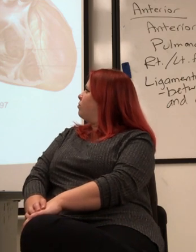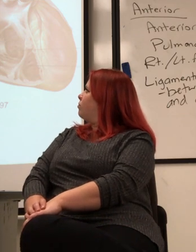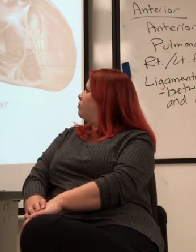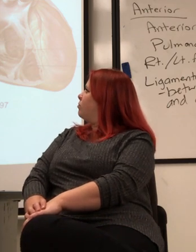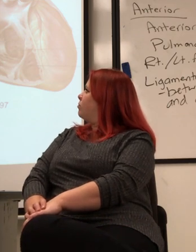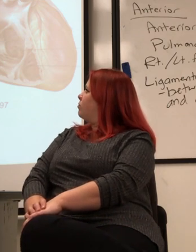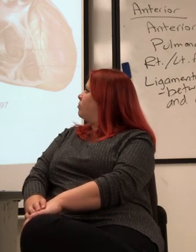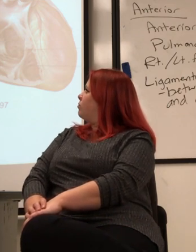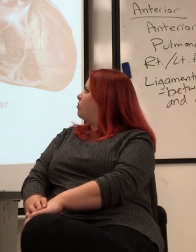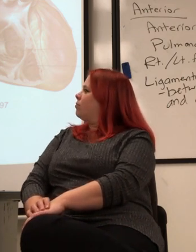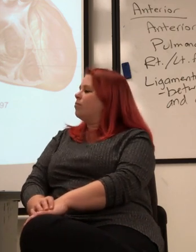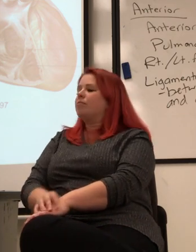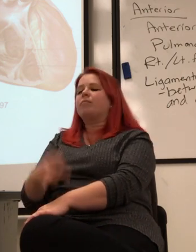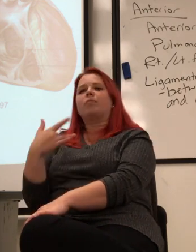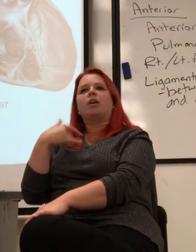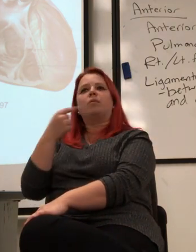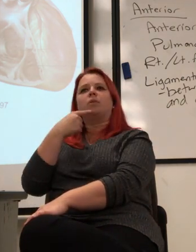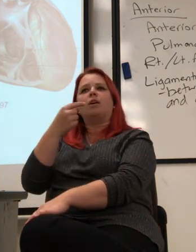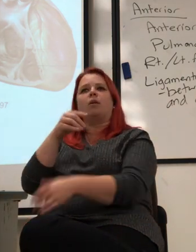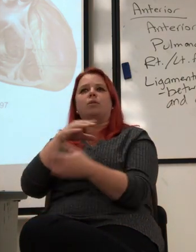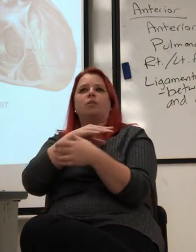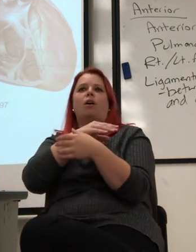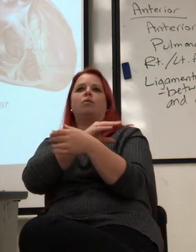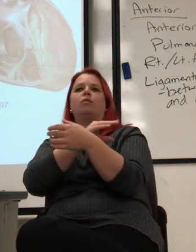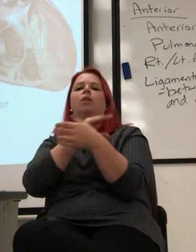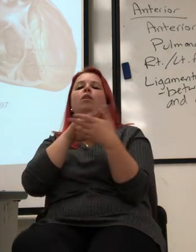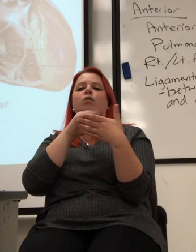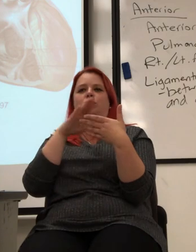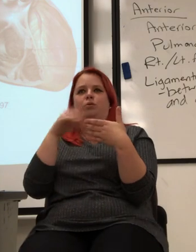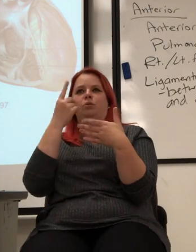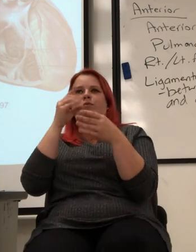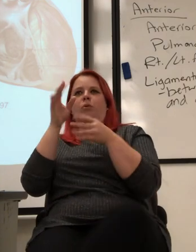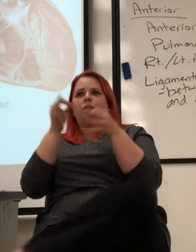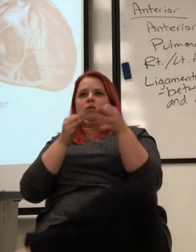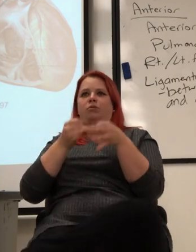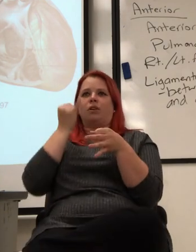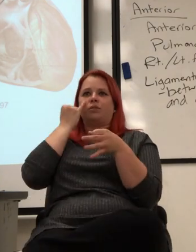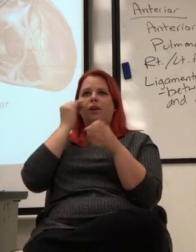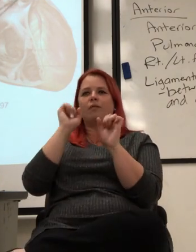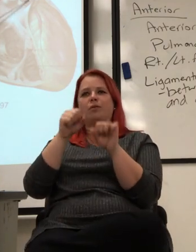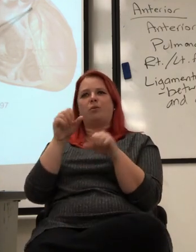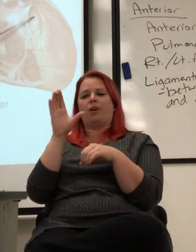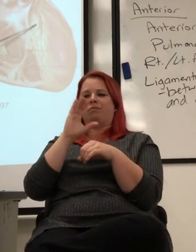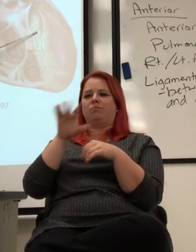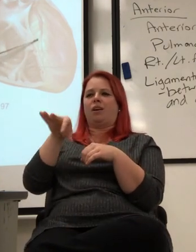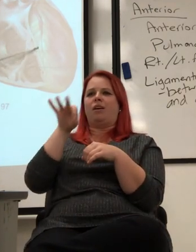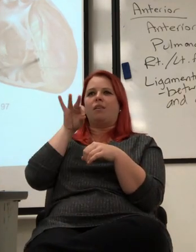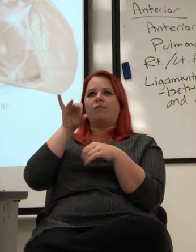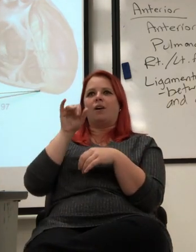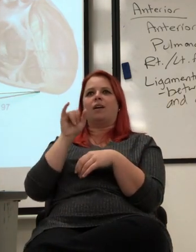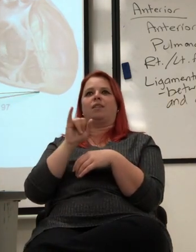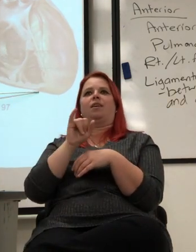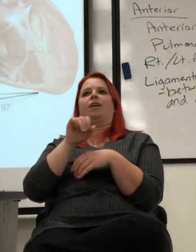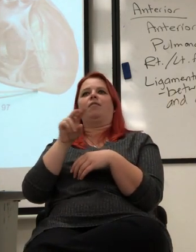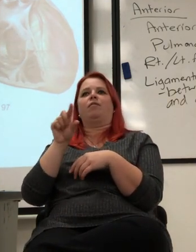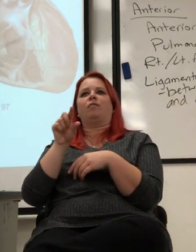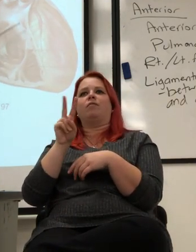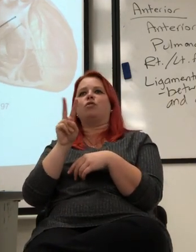Usually what I tell students to do on the in the instructions is, if you can locate the this interventricular groove or